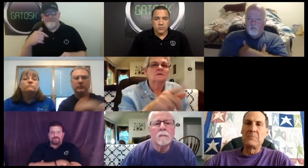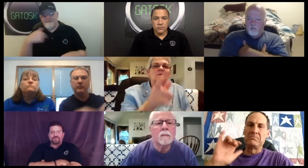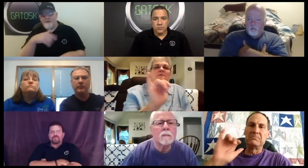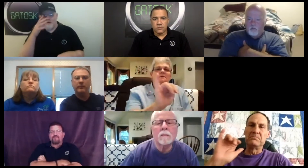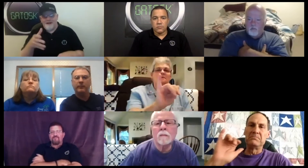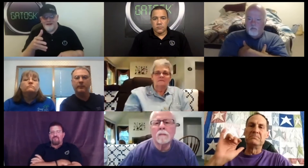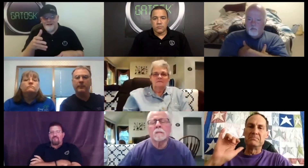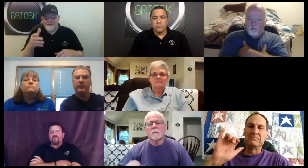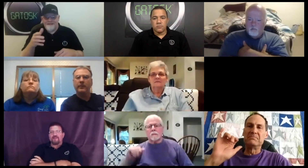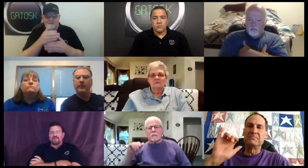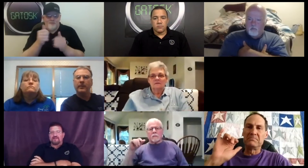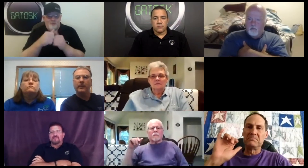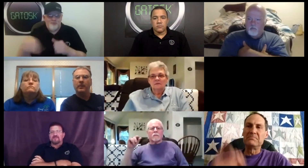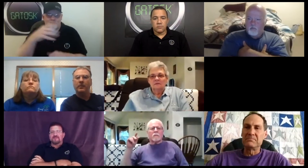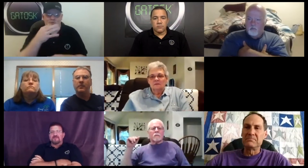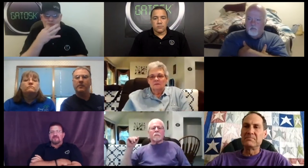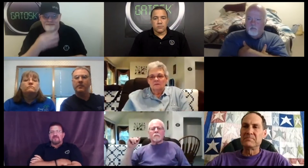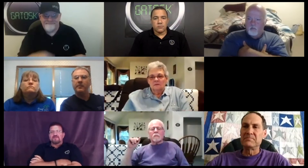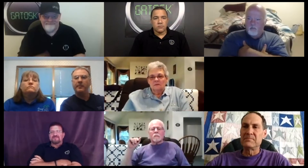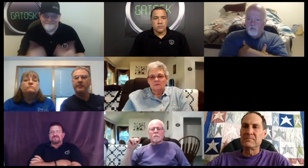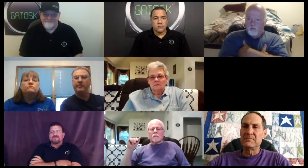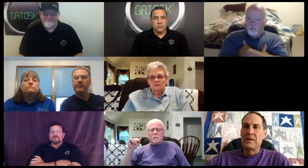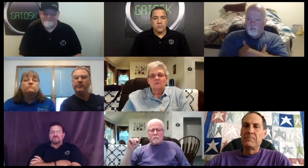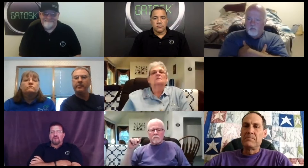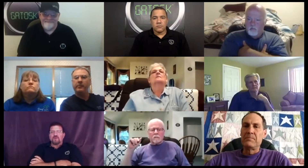So yeah, we will be sharing that with you guys soon.